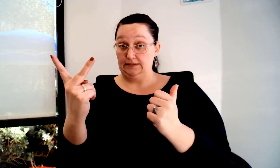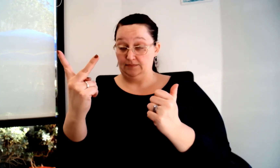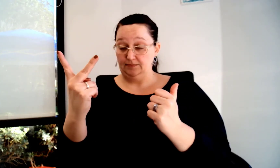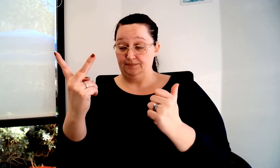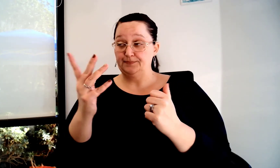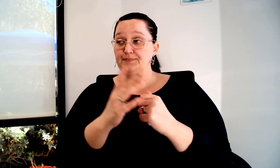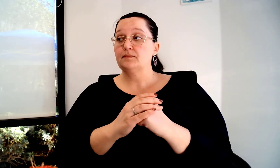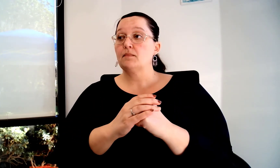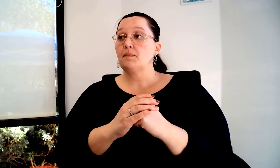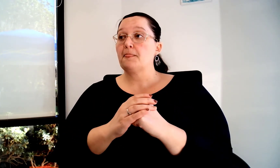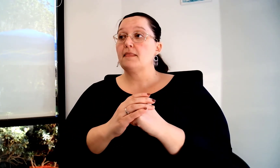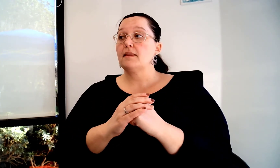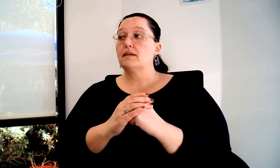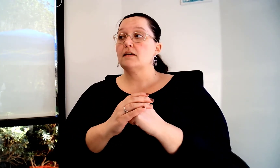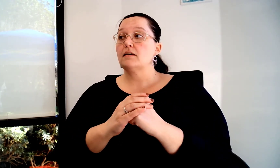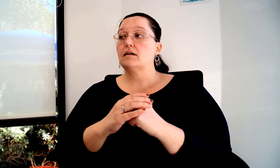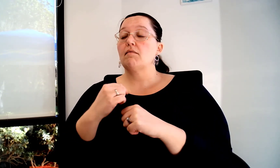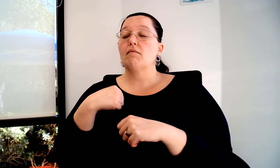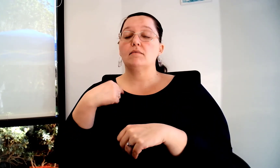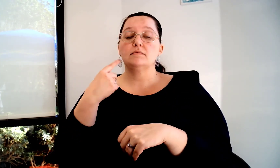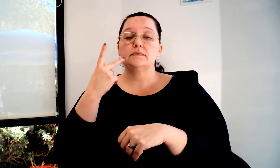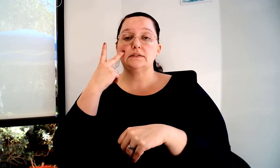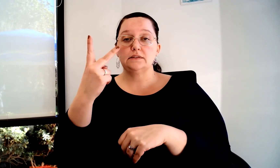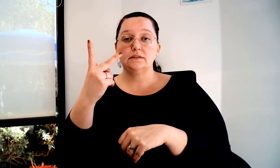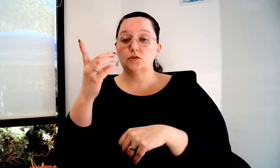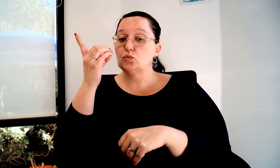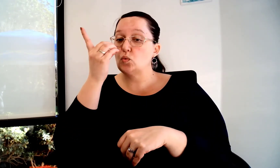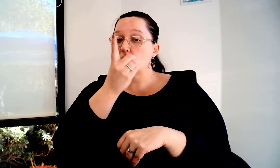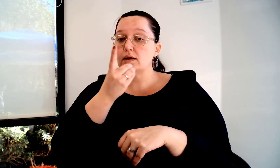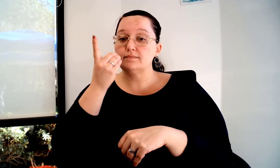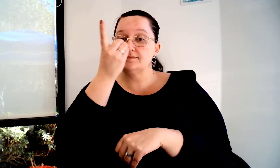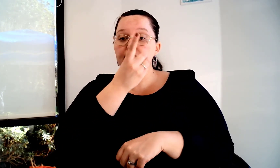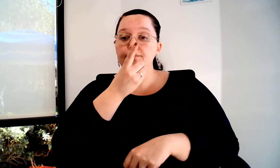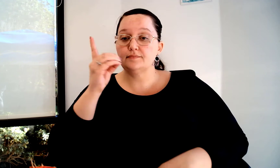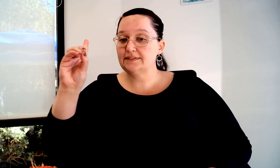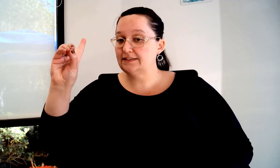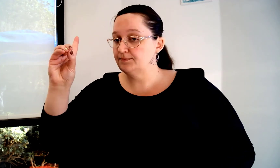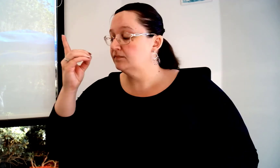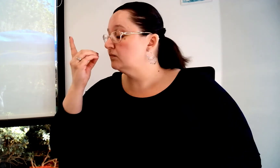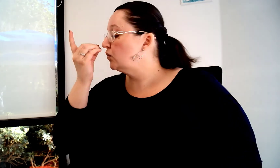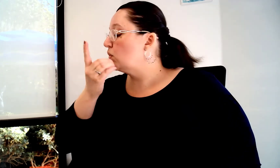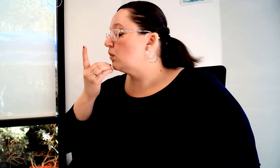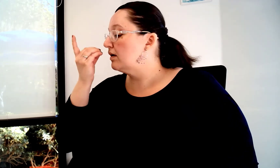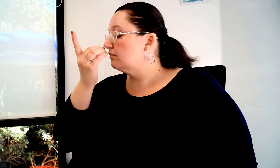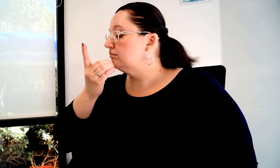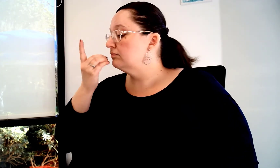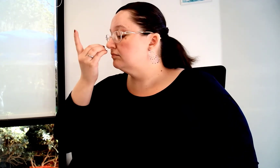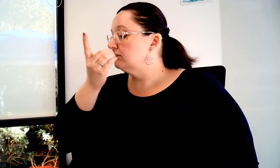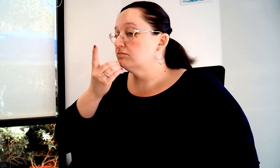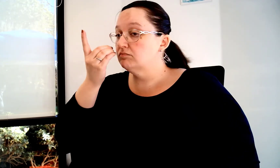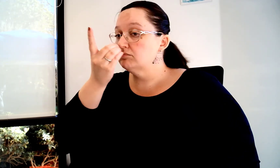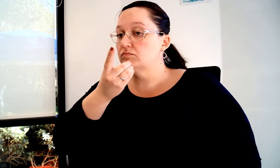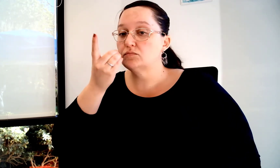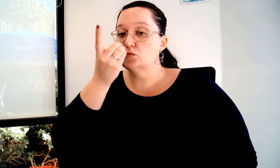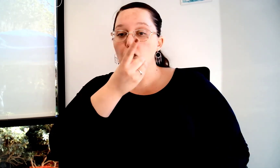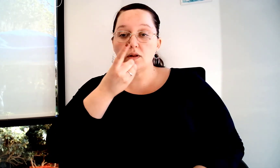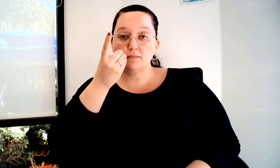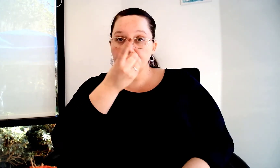you which ones I've seen. Donut, this is the one I see the most, donut. a